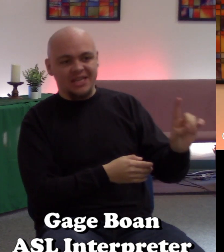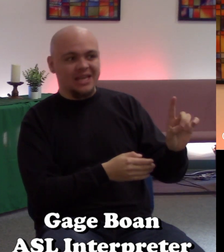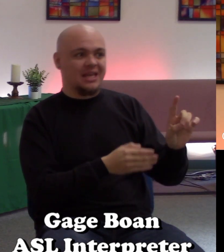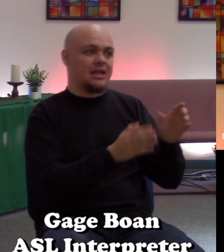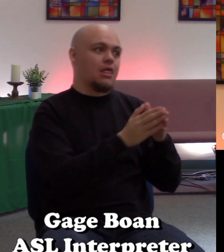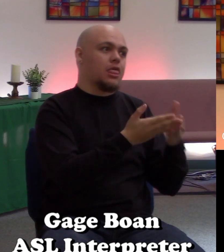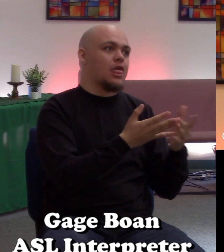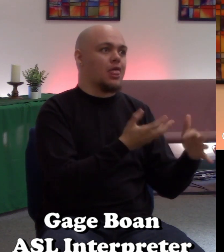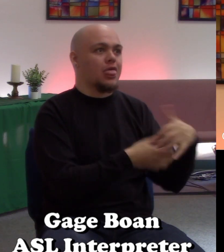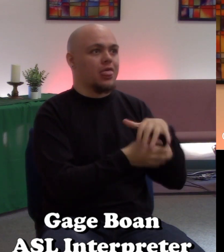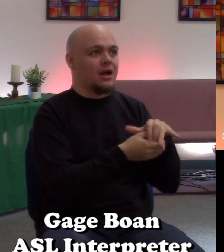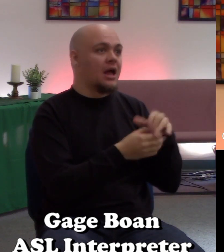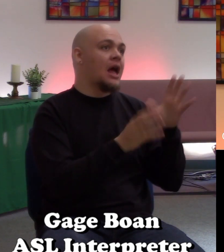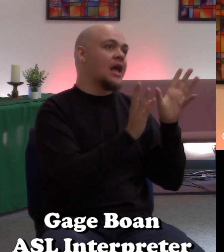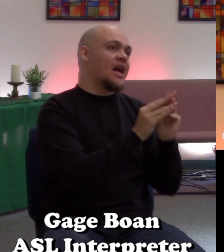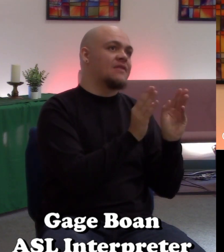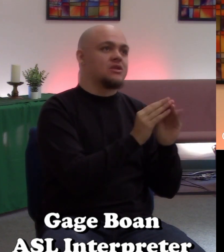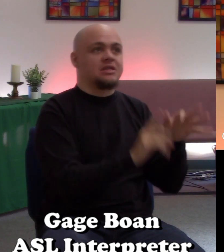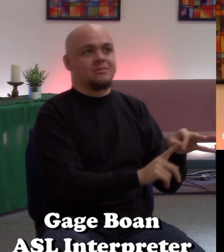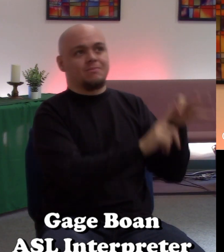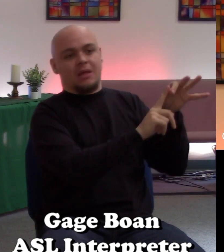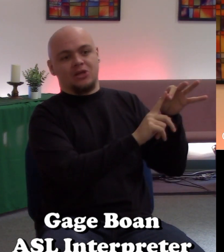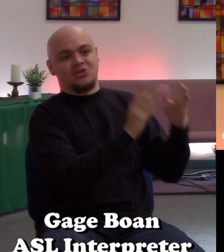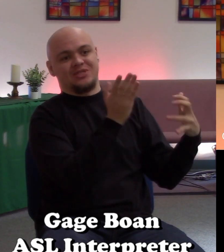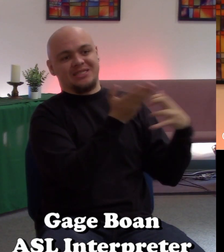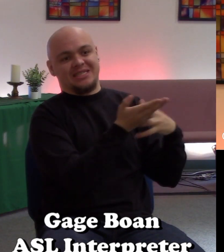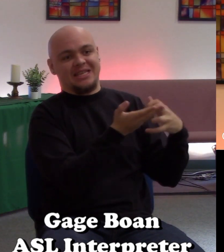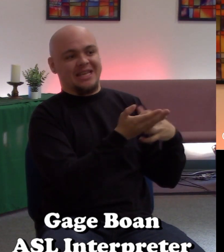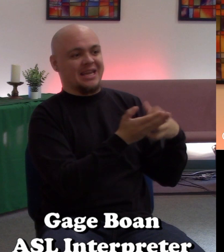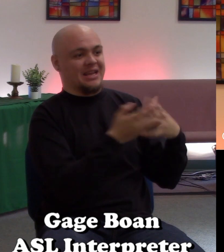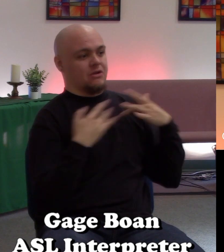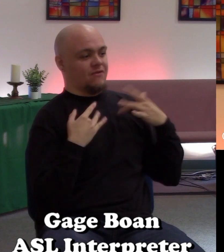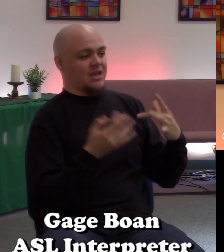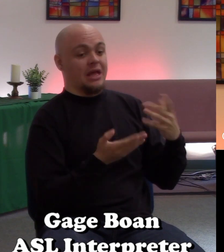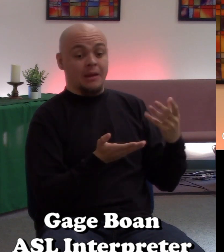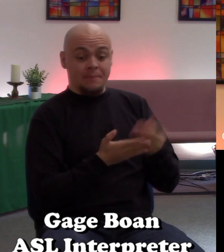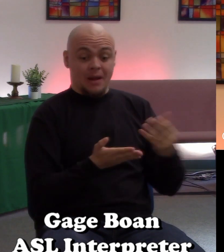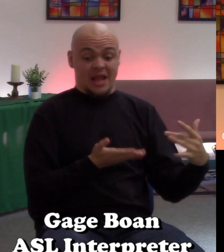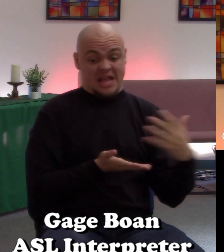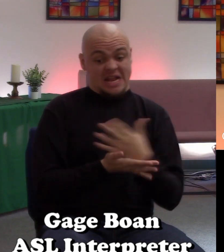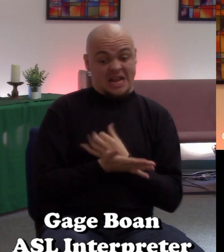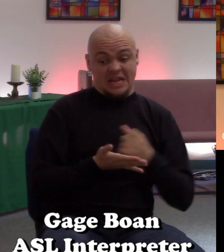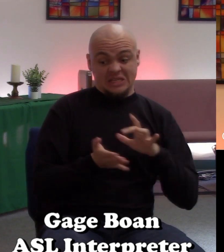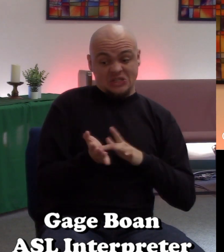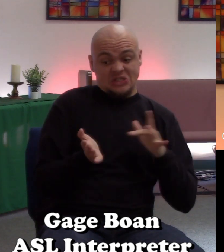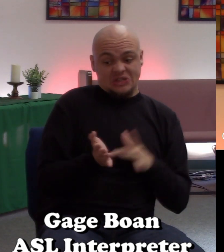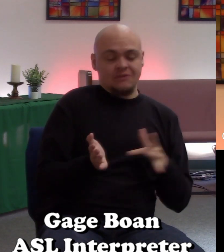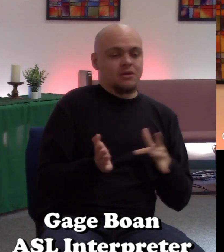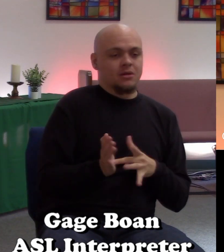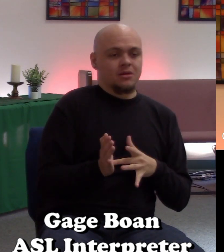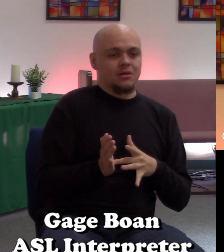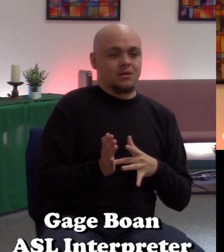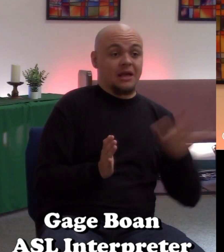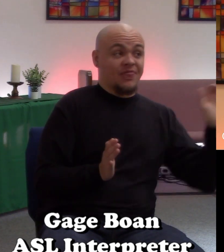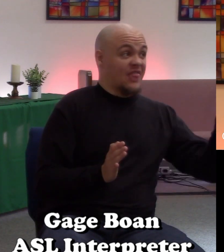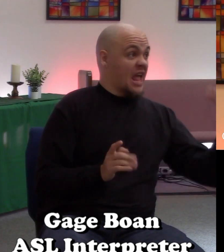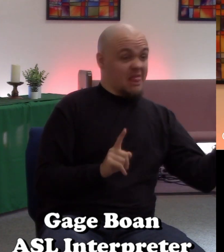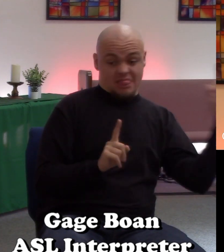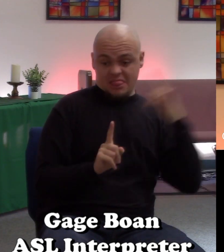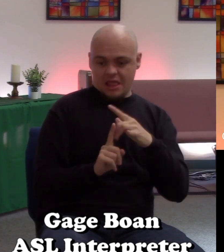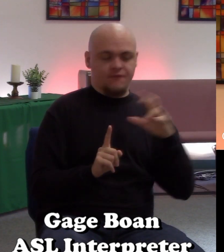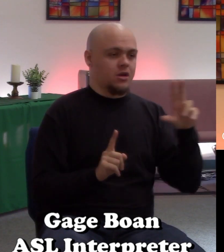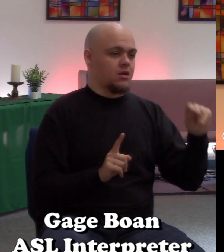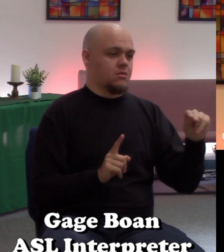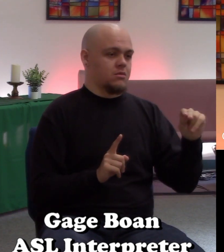Selling books and DVDs and book and DVD combos and special conferences and all that other stuff that goes with it to take their money is not loving your